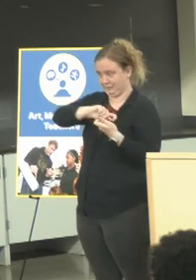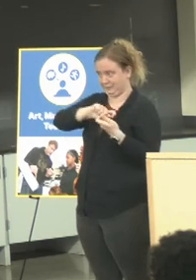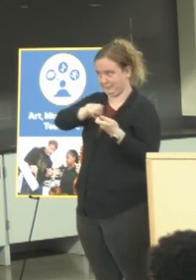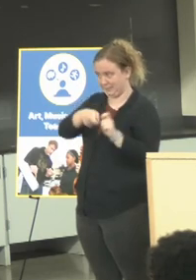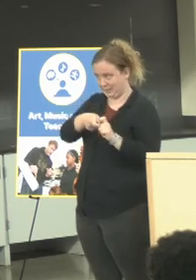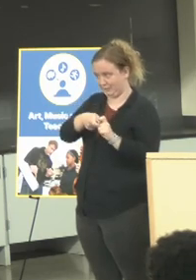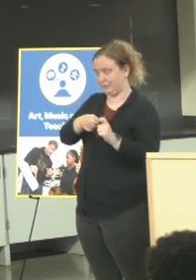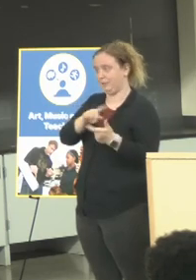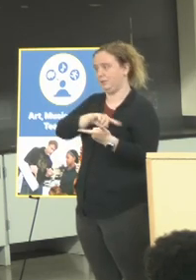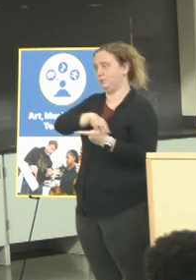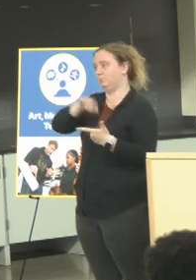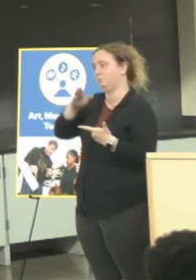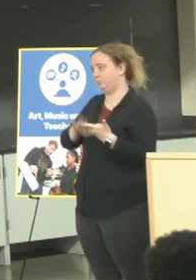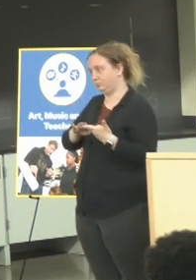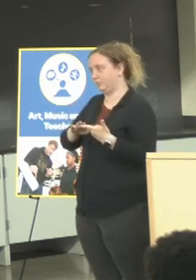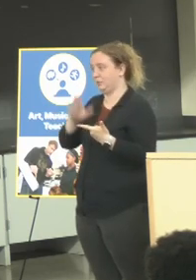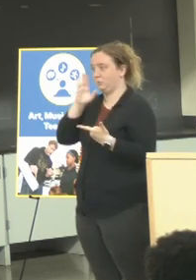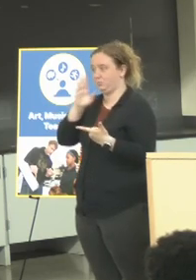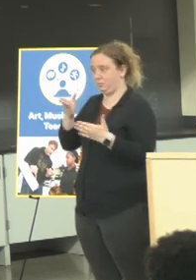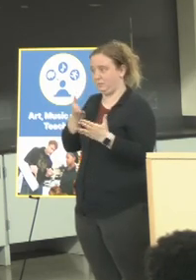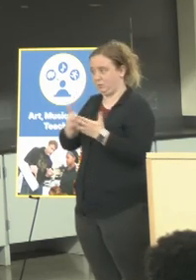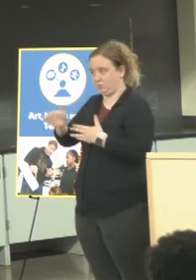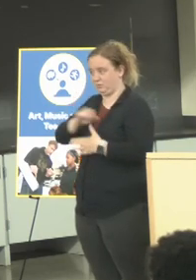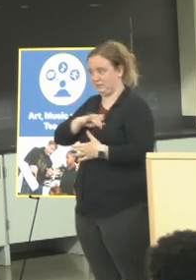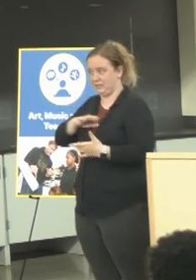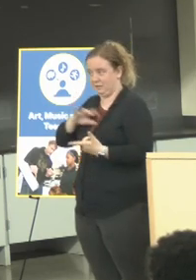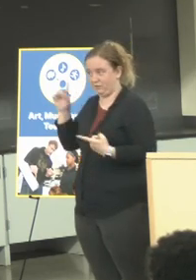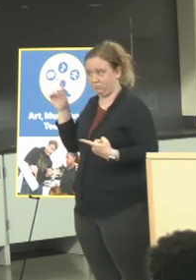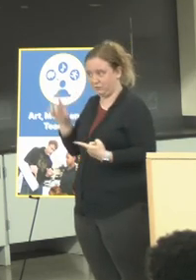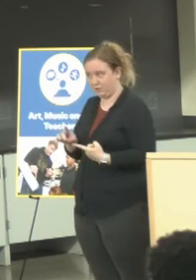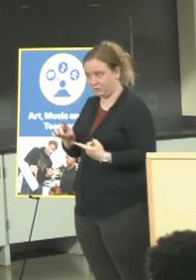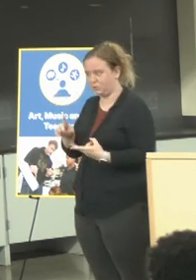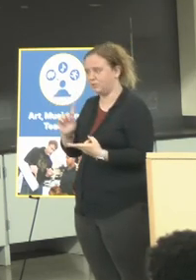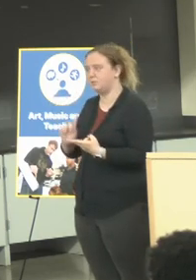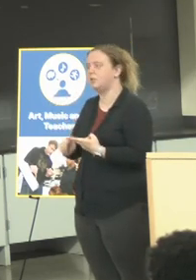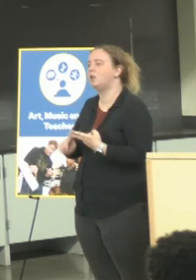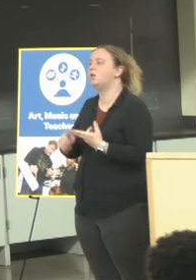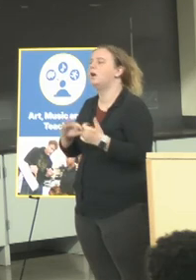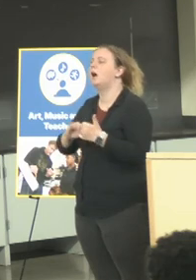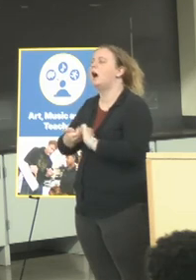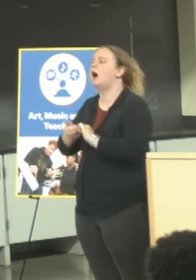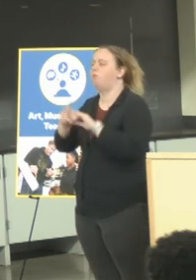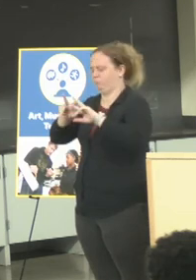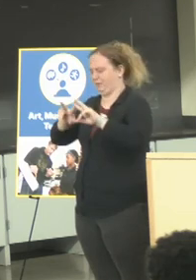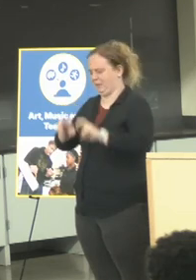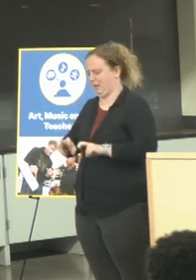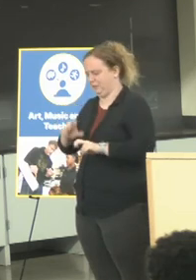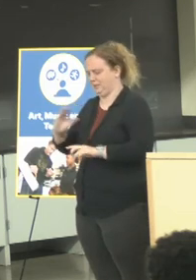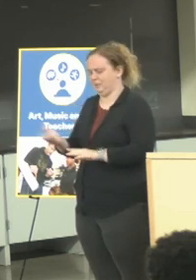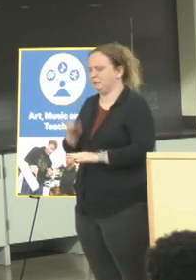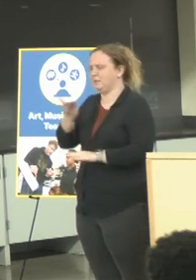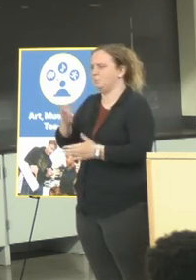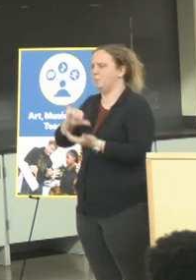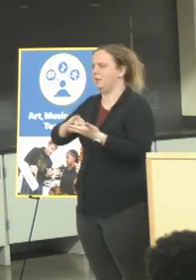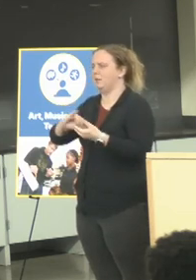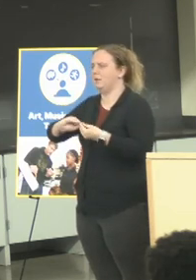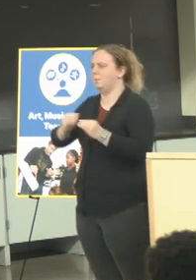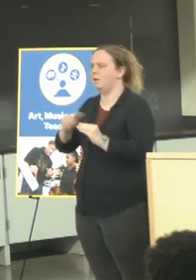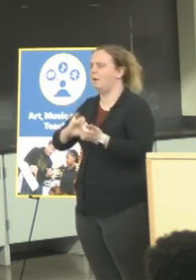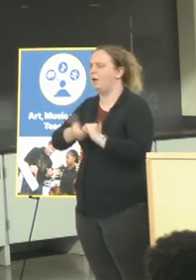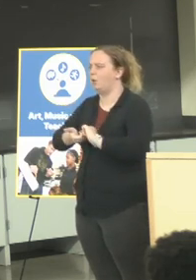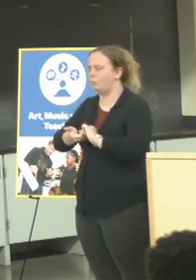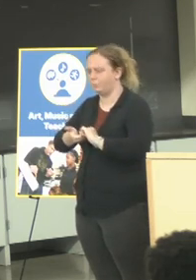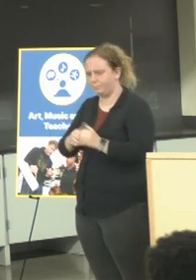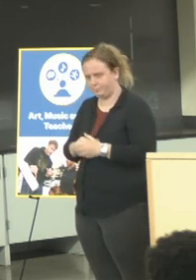this question has come up a lot already. So part of the answer is when there's a formal proposal from Dr. Jones